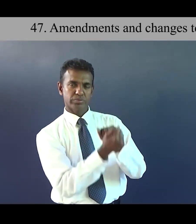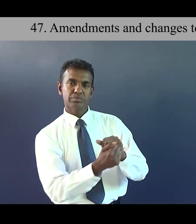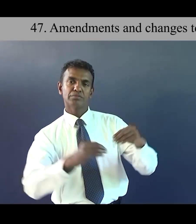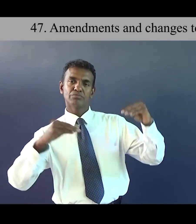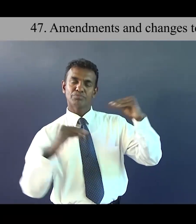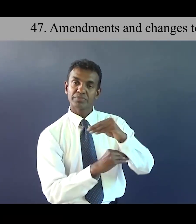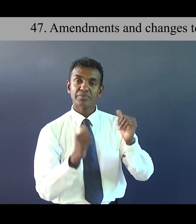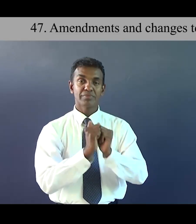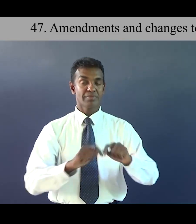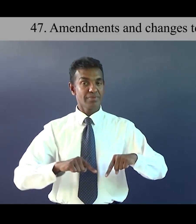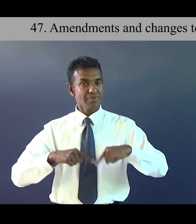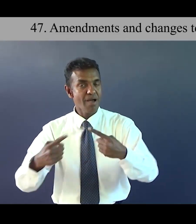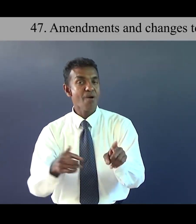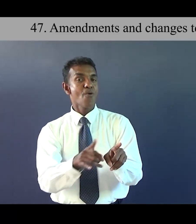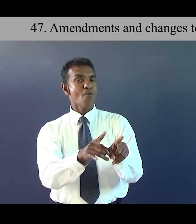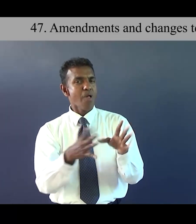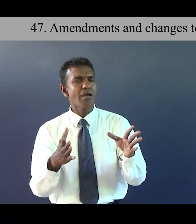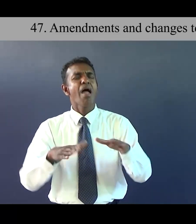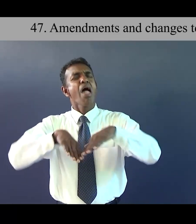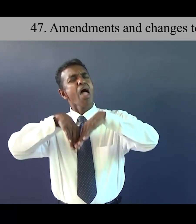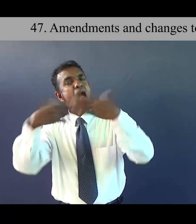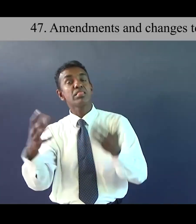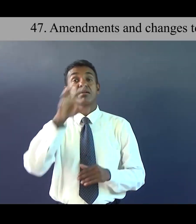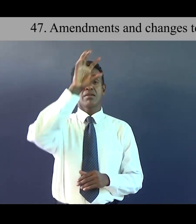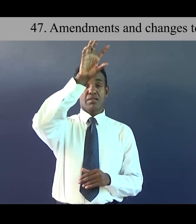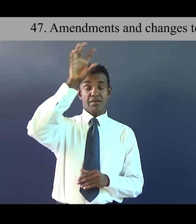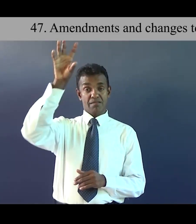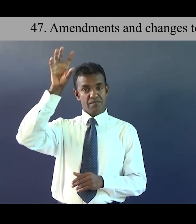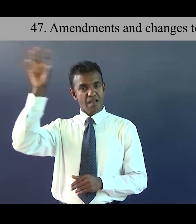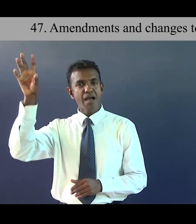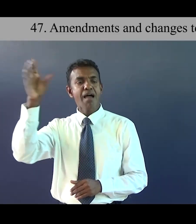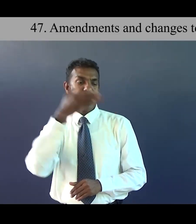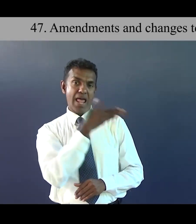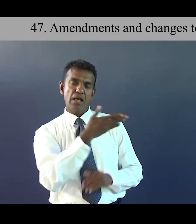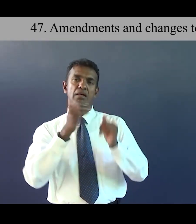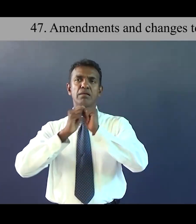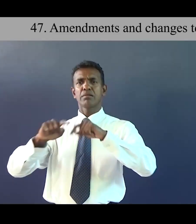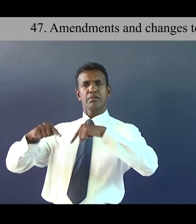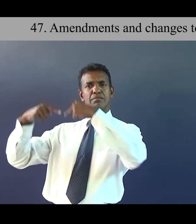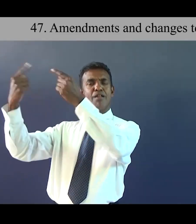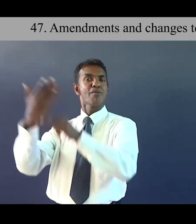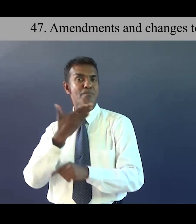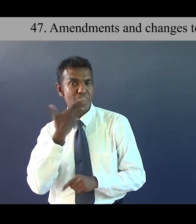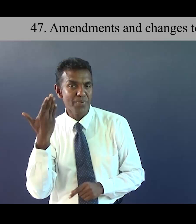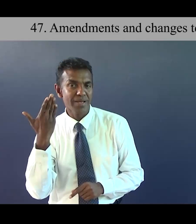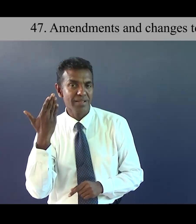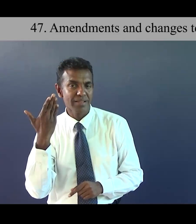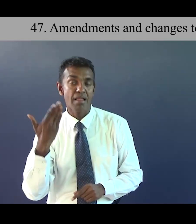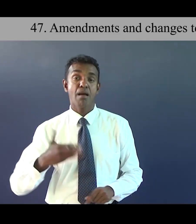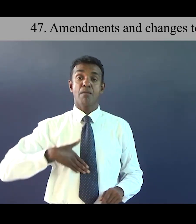other countries. The countries will decide if they need a meeting to talk about the